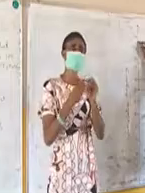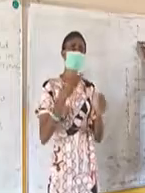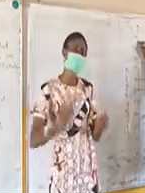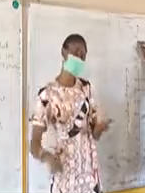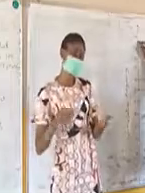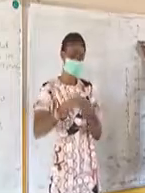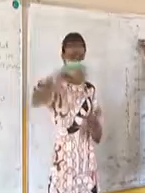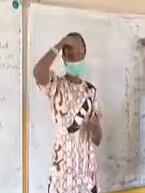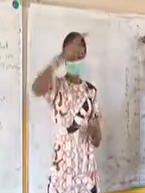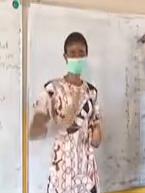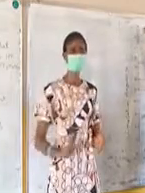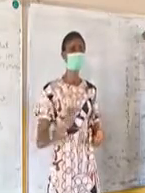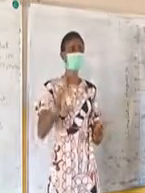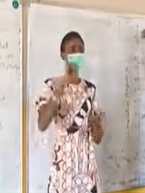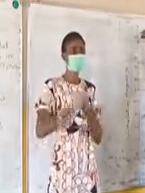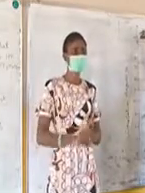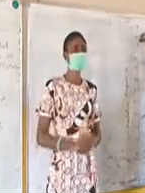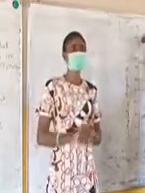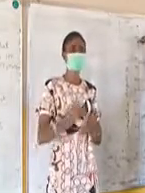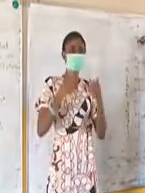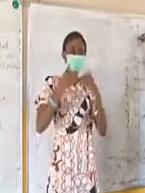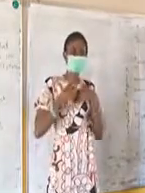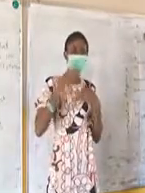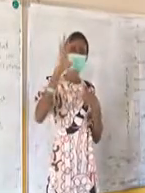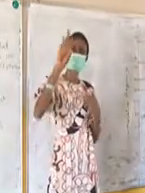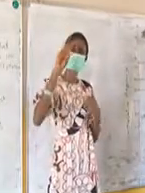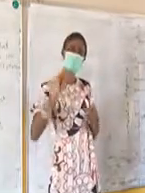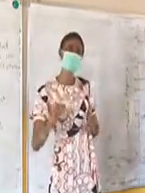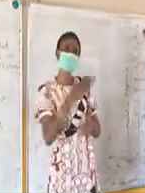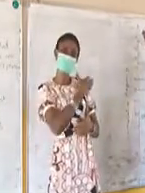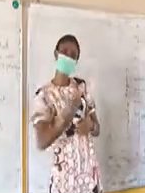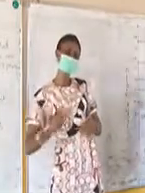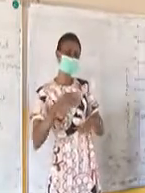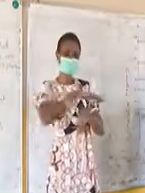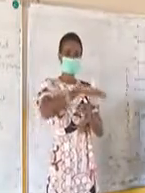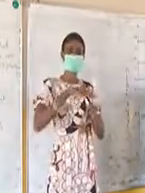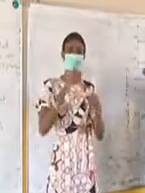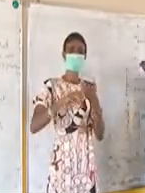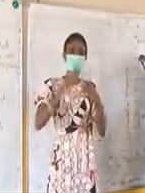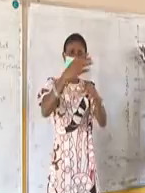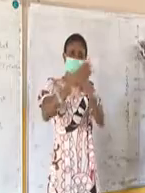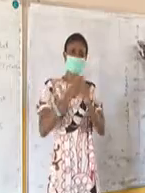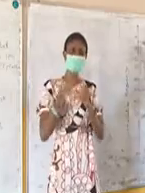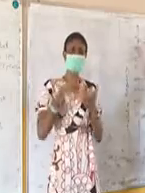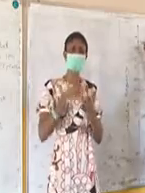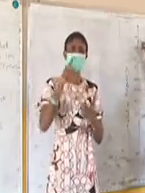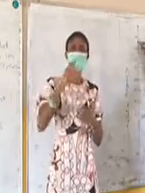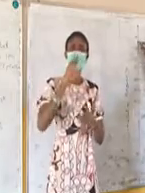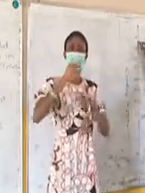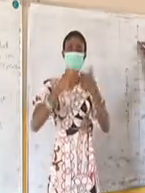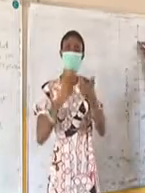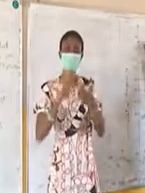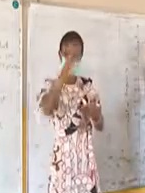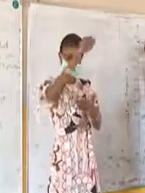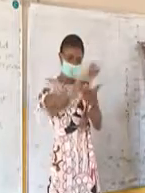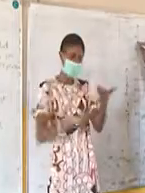that scored 70 and above from here up. To get it, you are going to subtract whatever